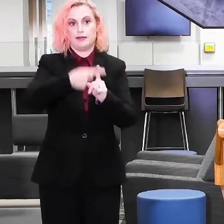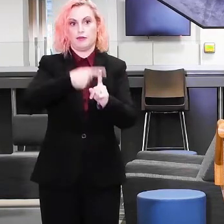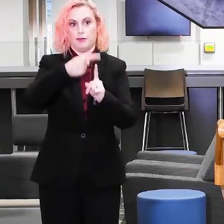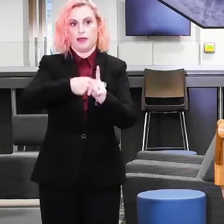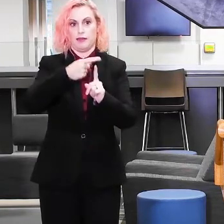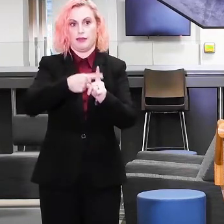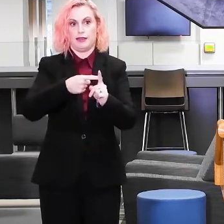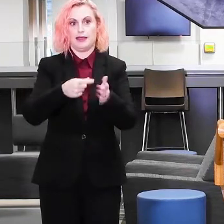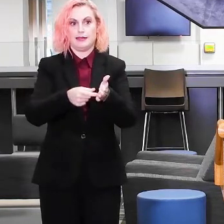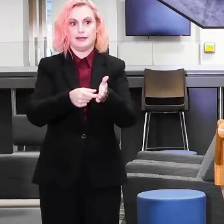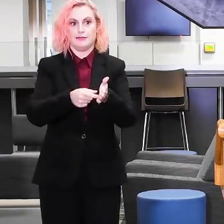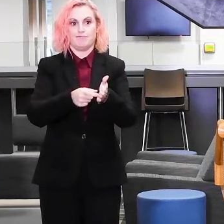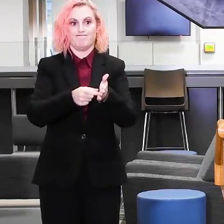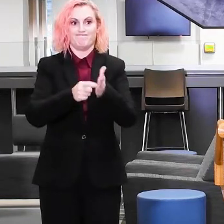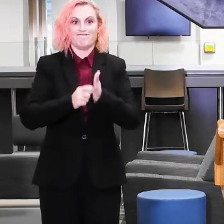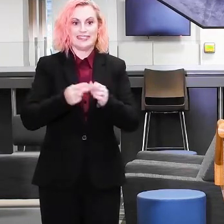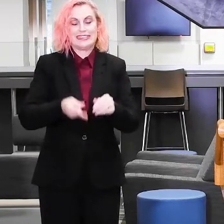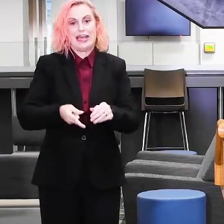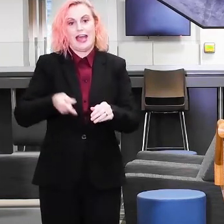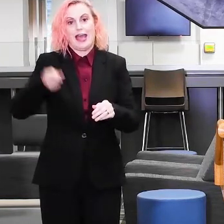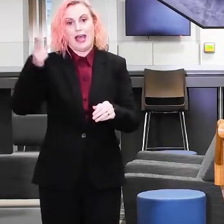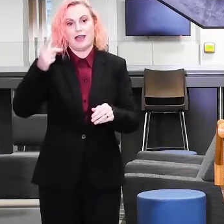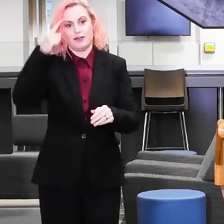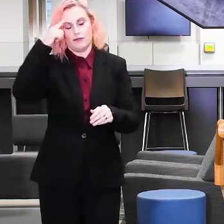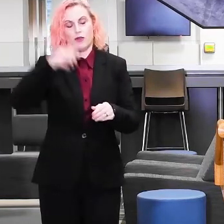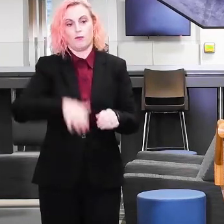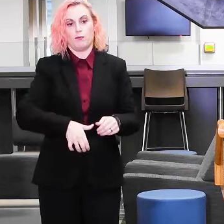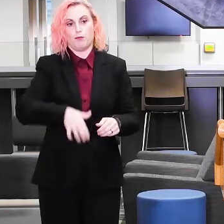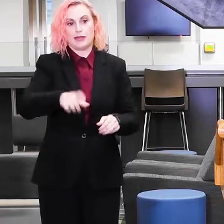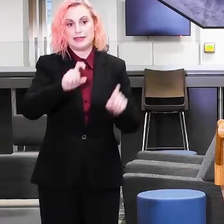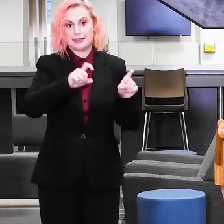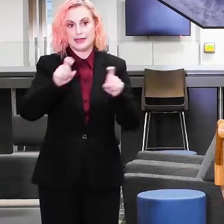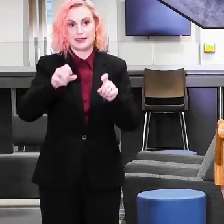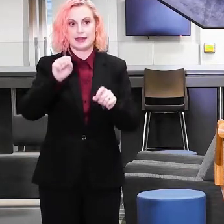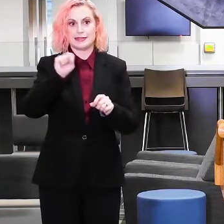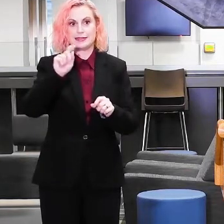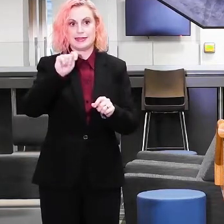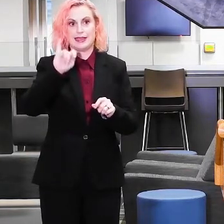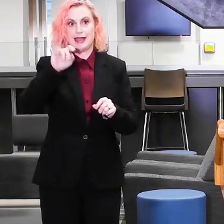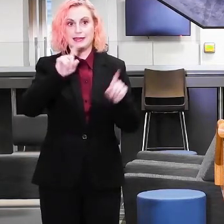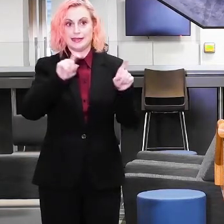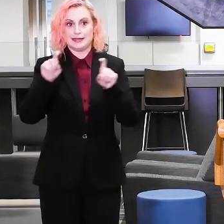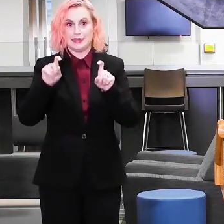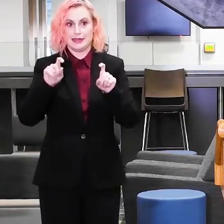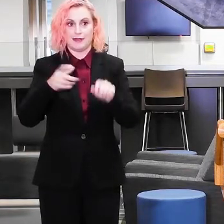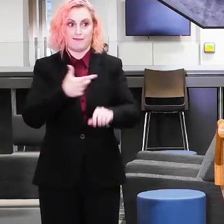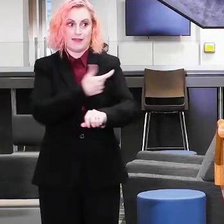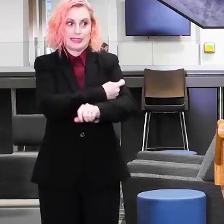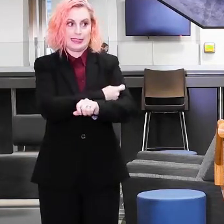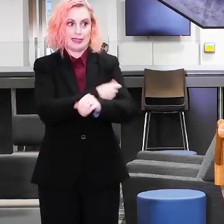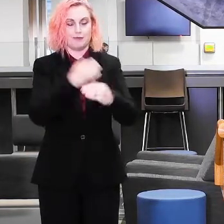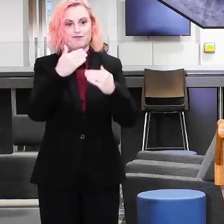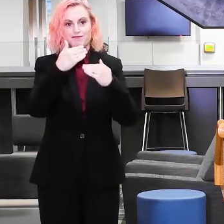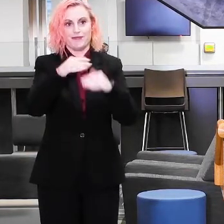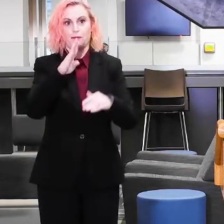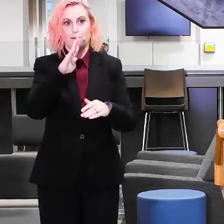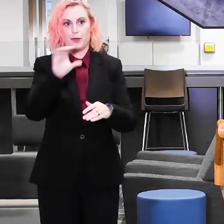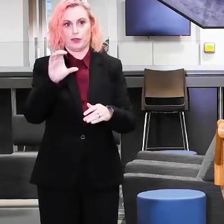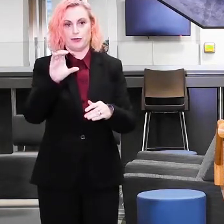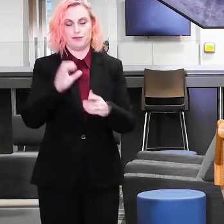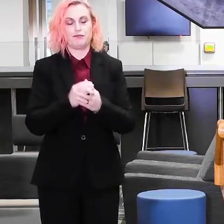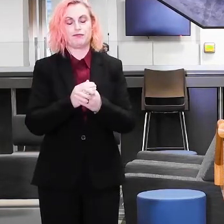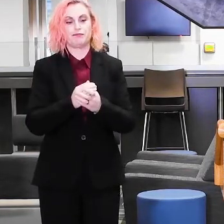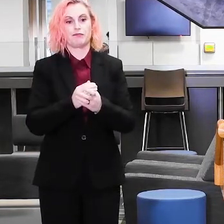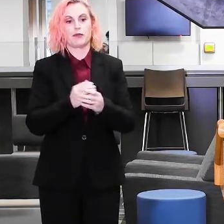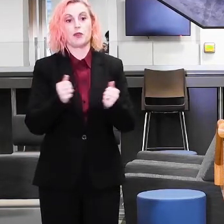higher for pregnancy testing, STI testing, vaccines, and limited birth control. Under